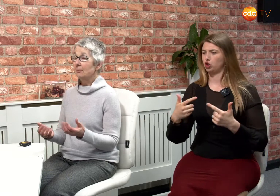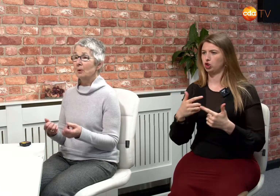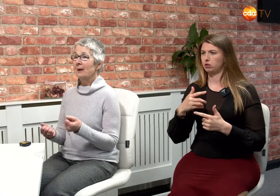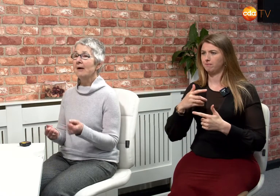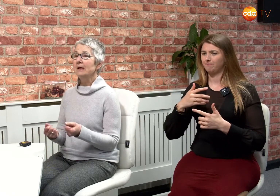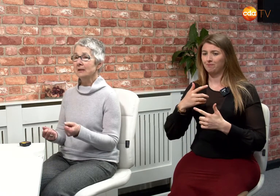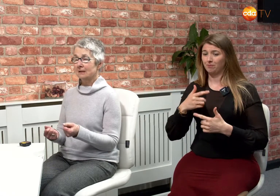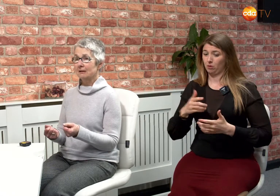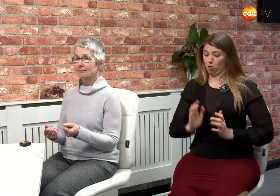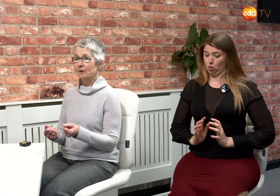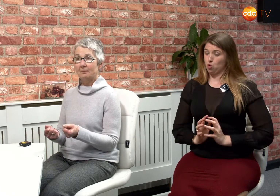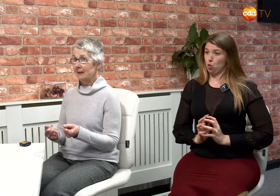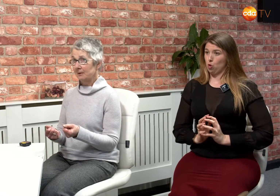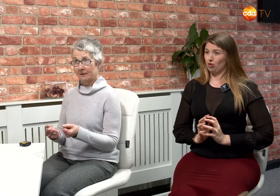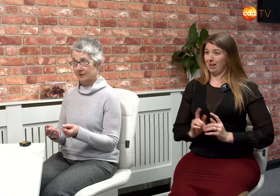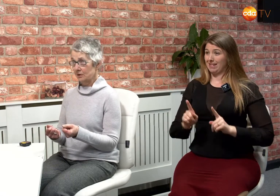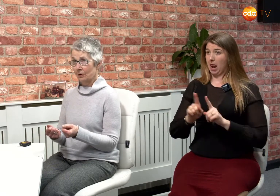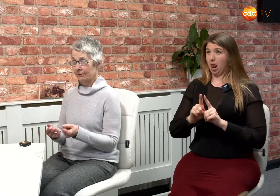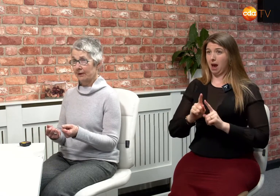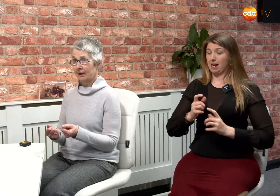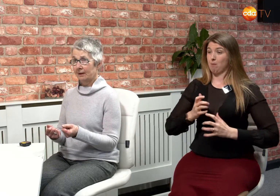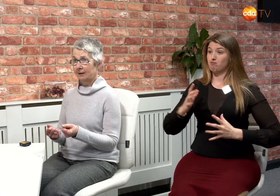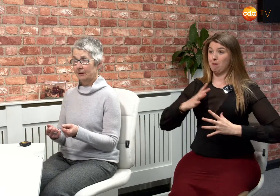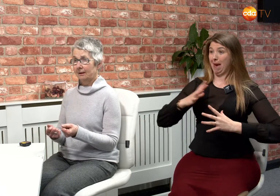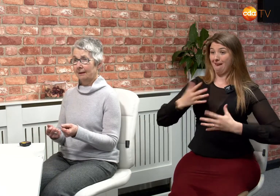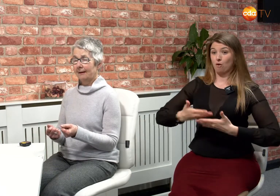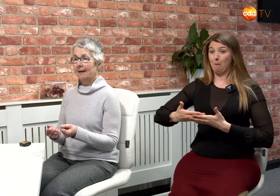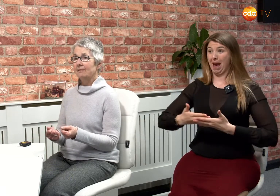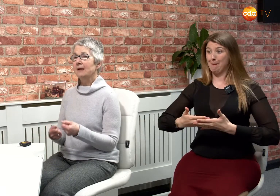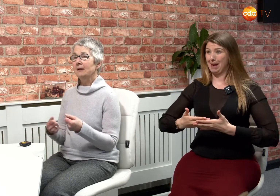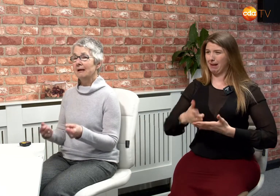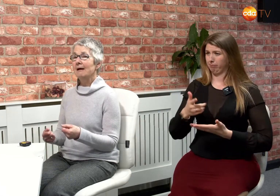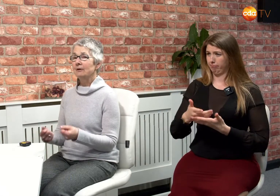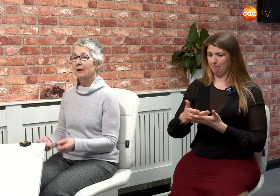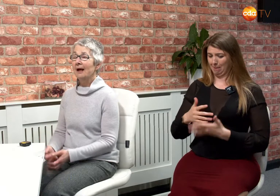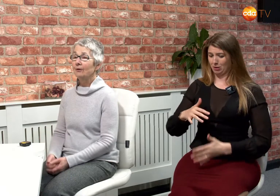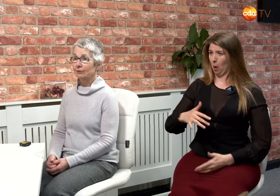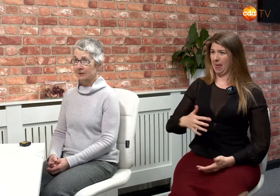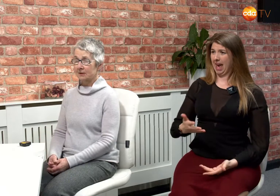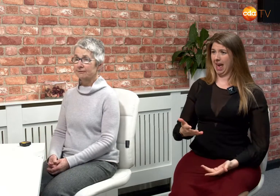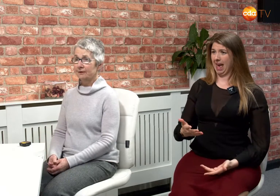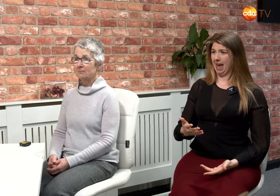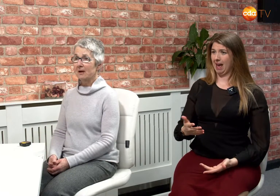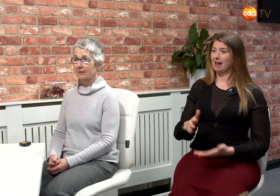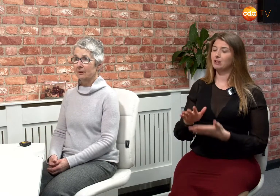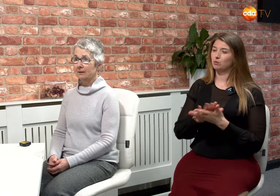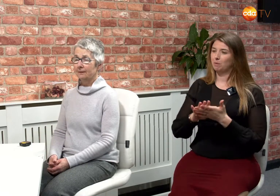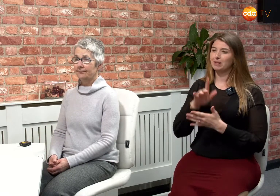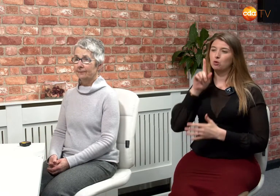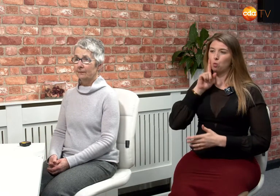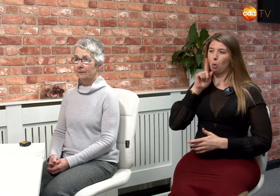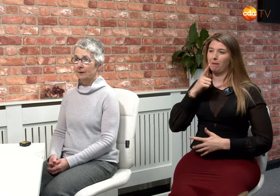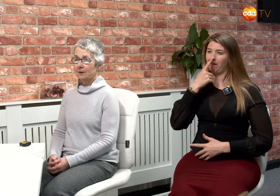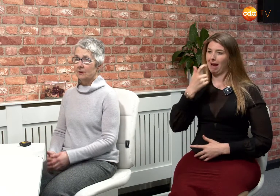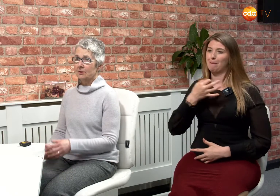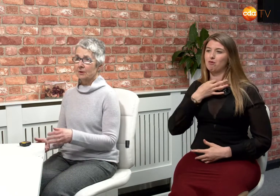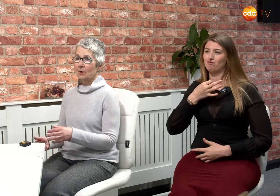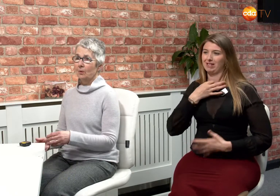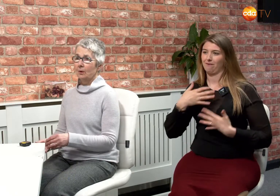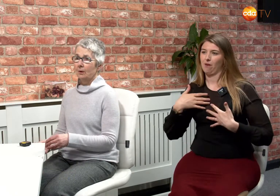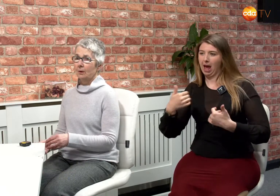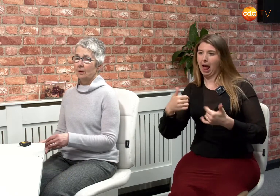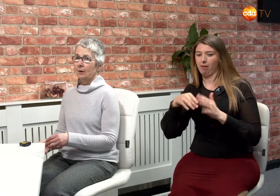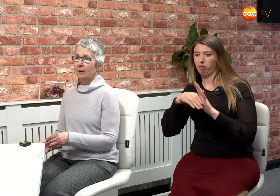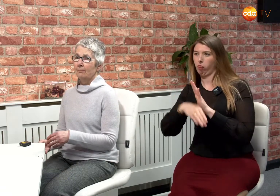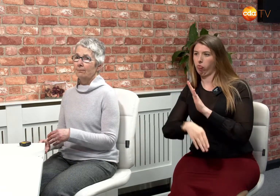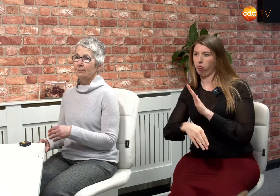uterus is preparing itself for a baby that's not there, and that can have a health risk for the mother.